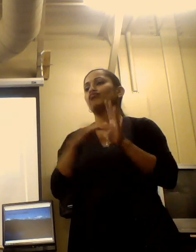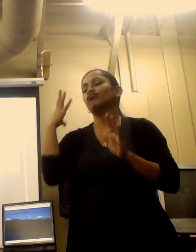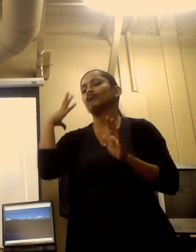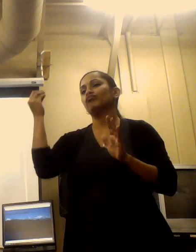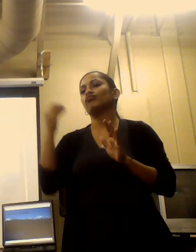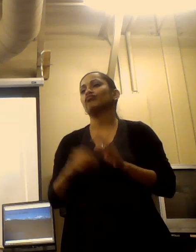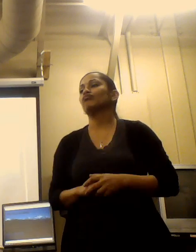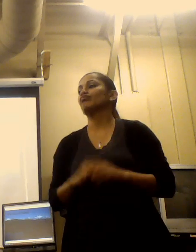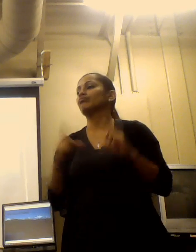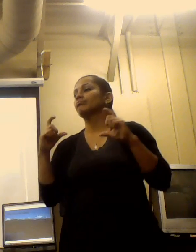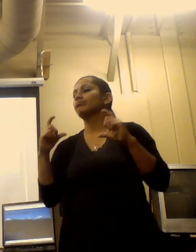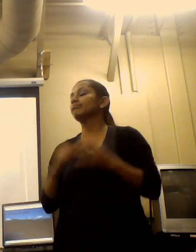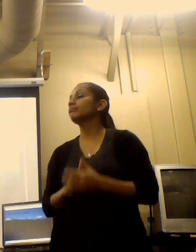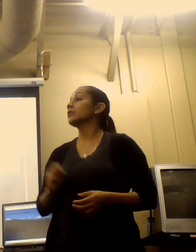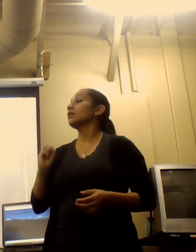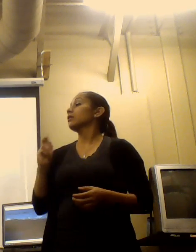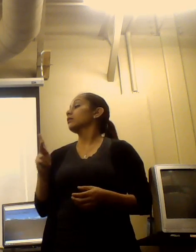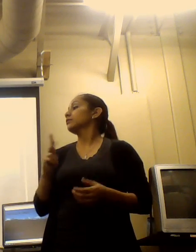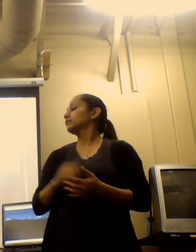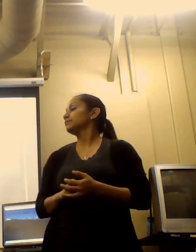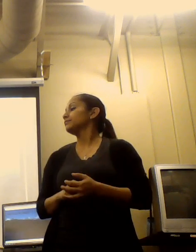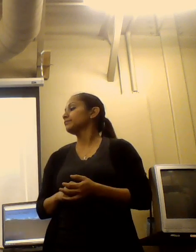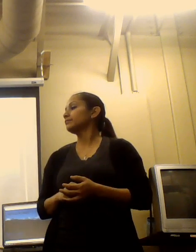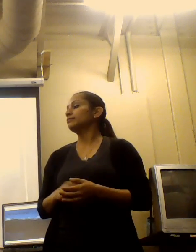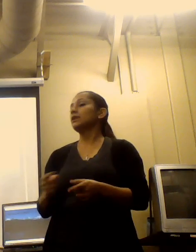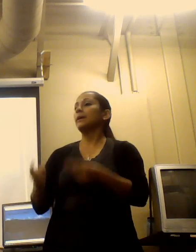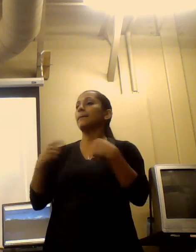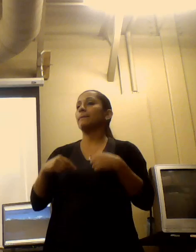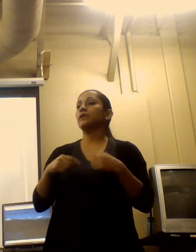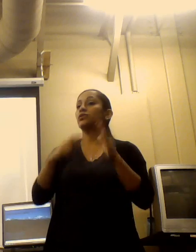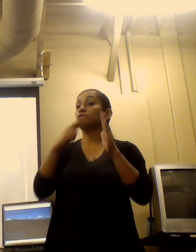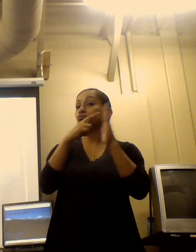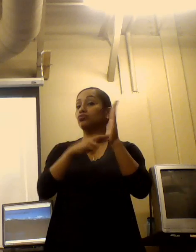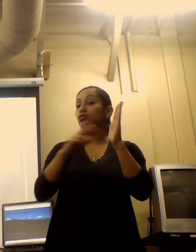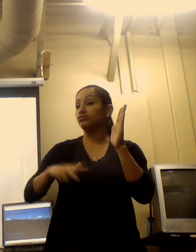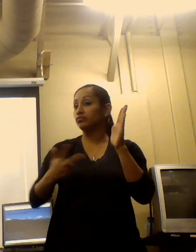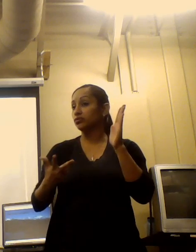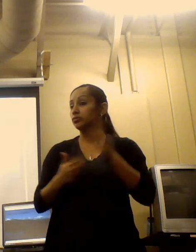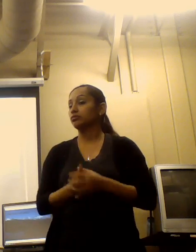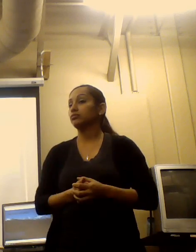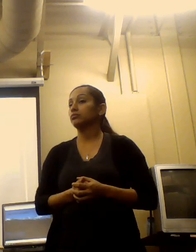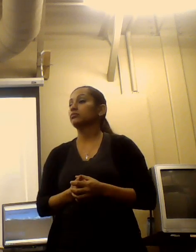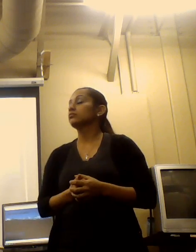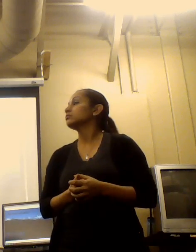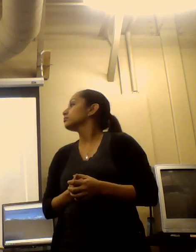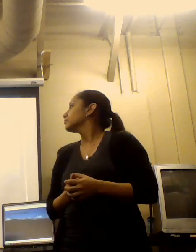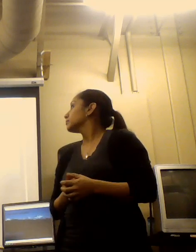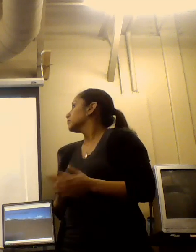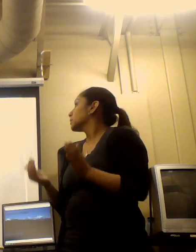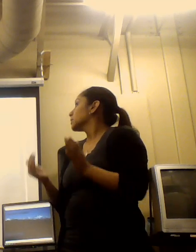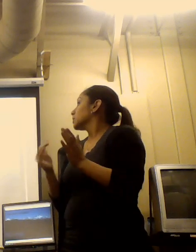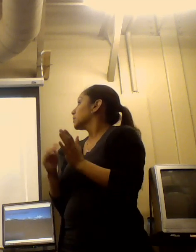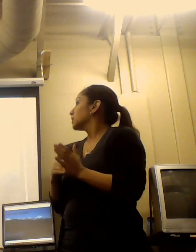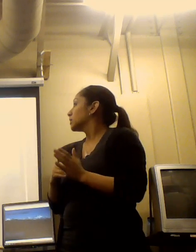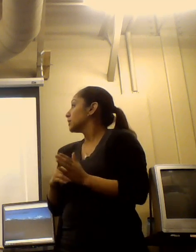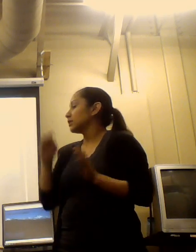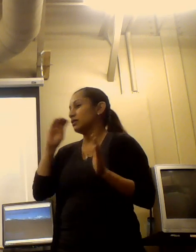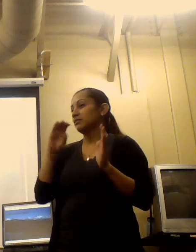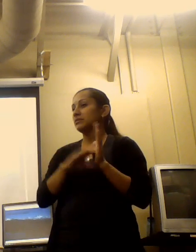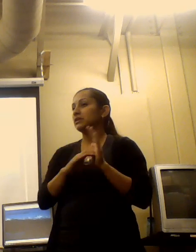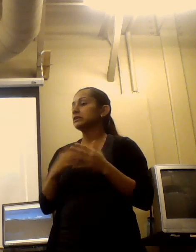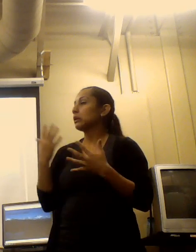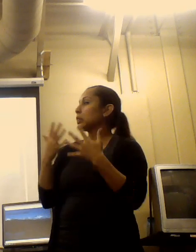Alright, so back to that idea of rule of thirds, and I apologize again, these images are hard to see. But you can imagine